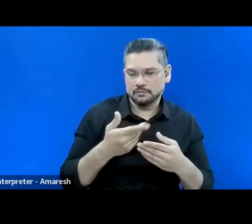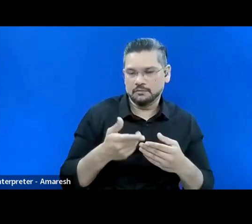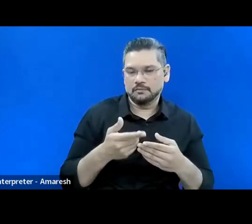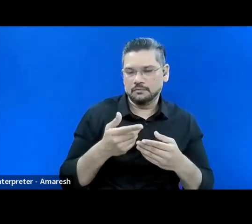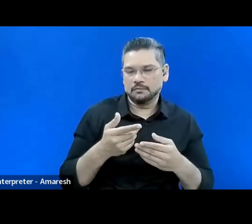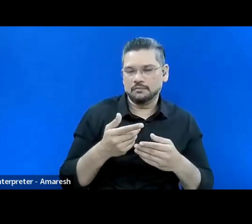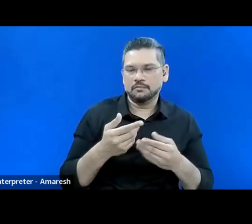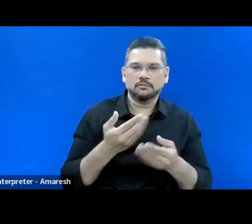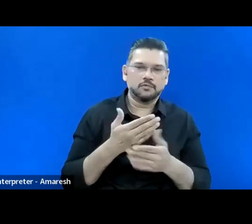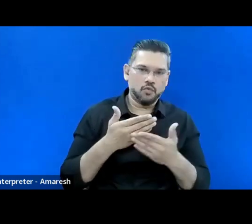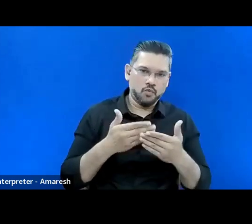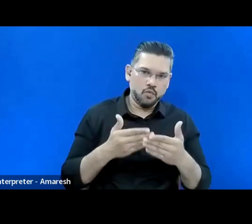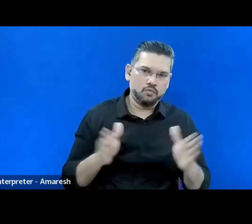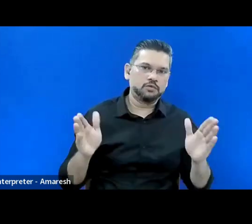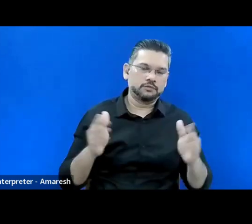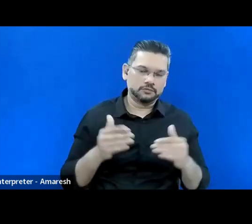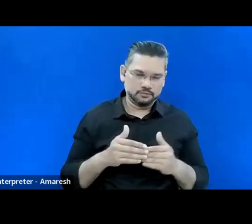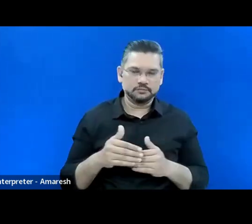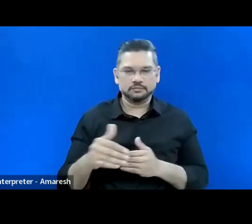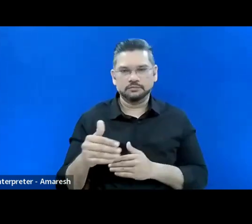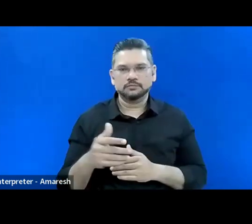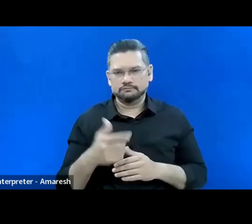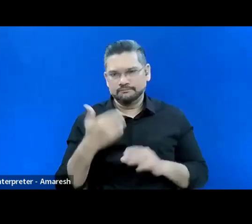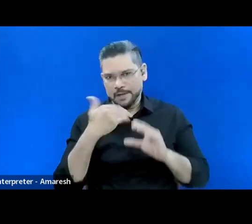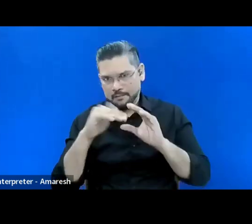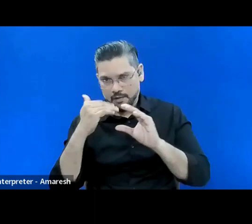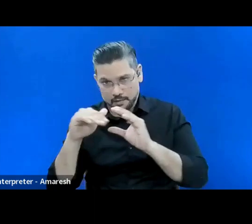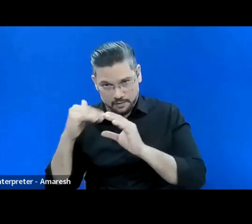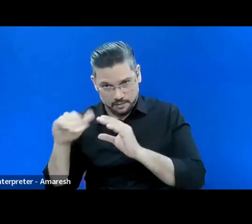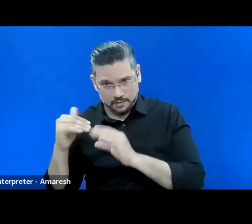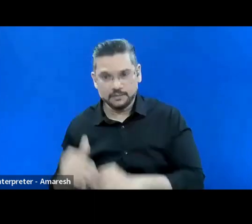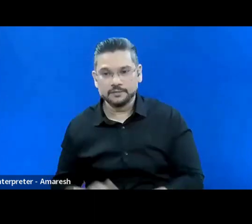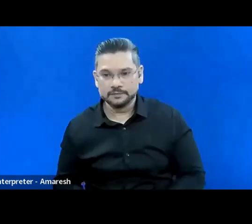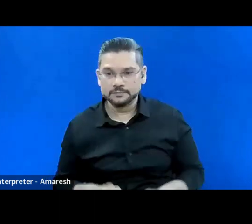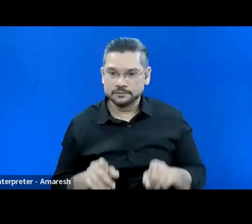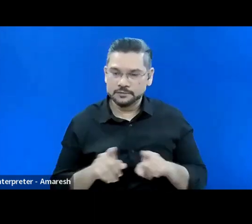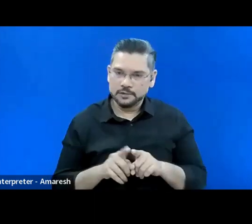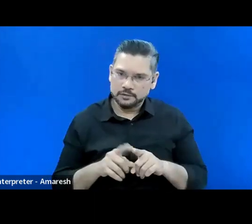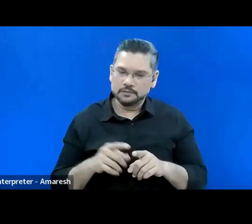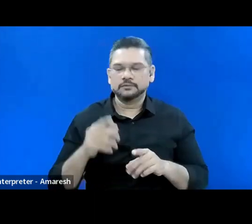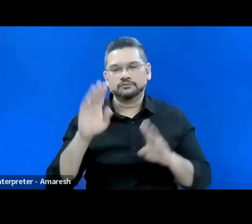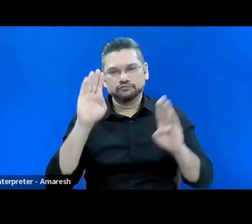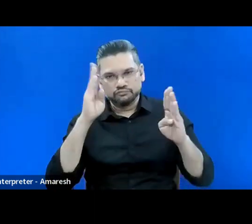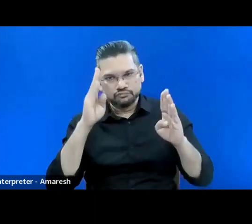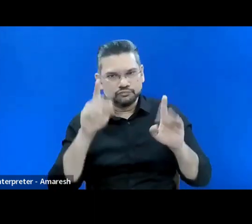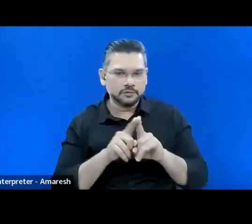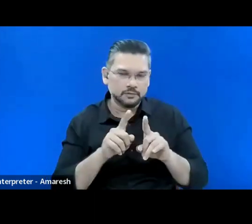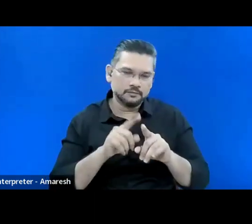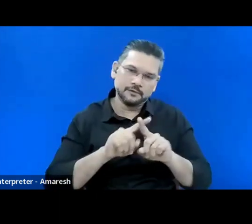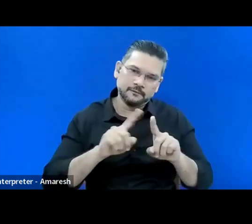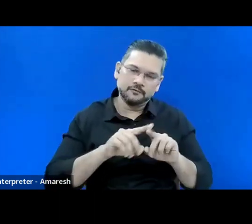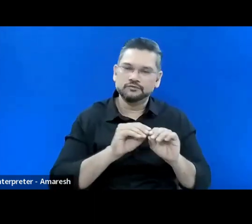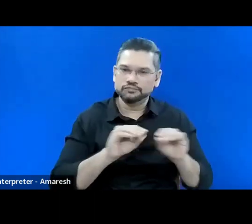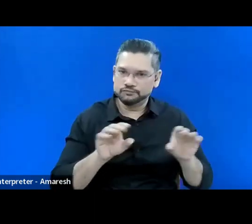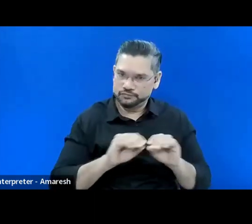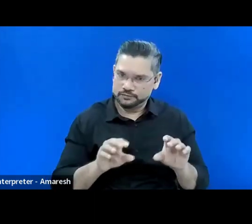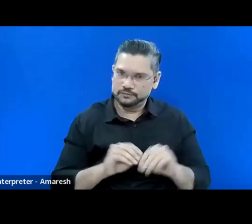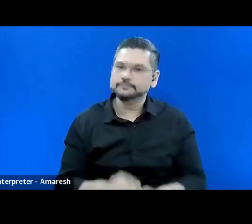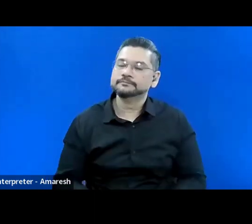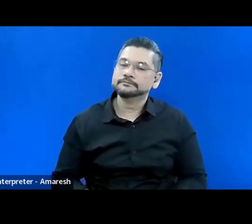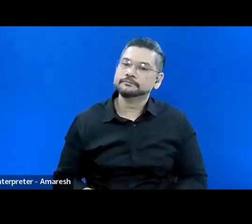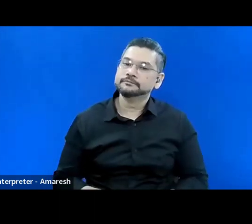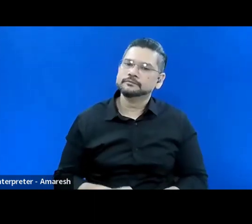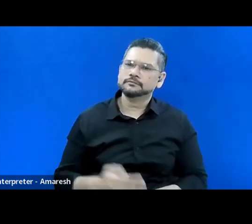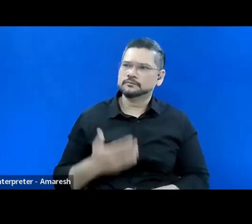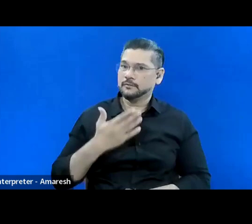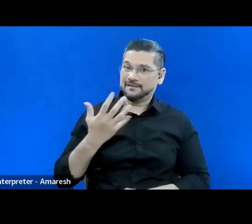and we will disseminate it through the emails as well as over the social media platforms. If you have any questions,